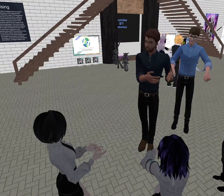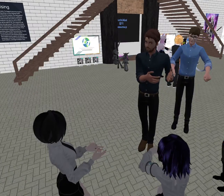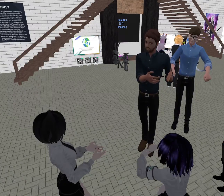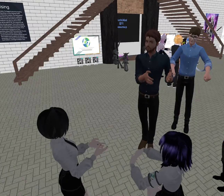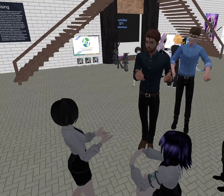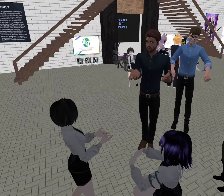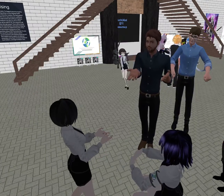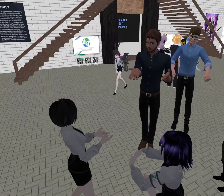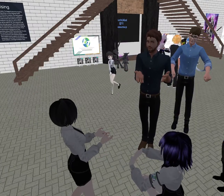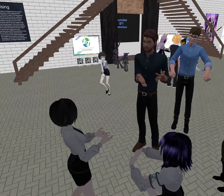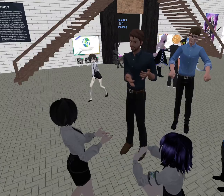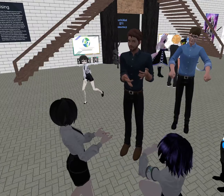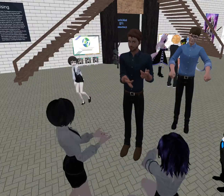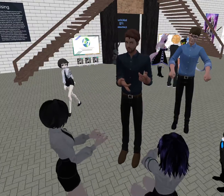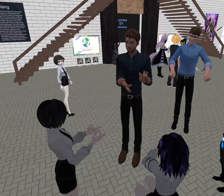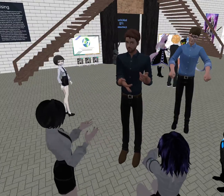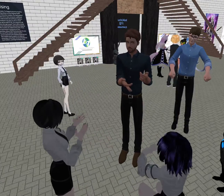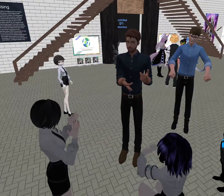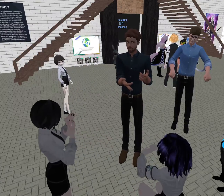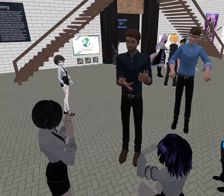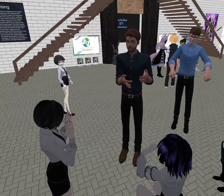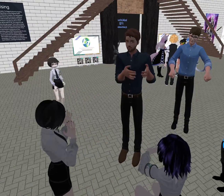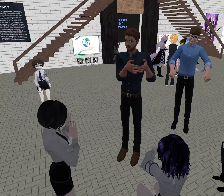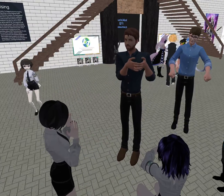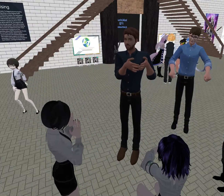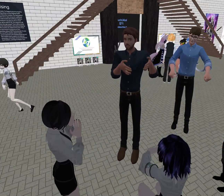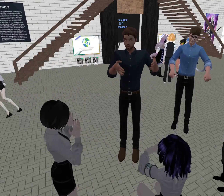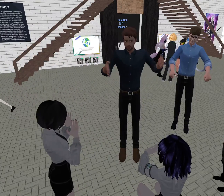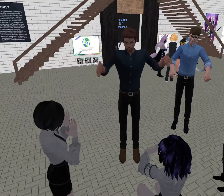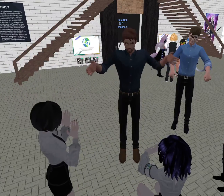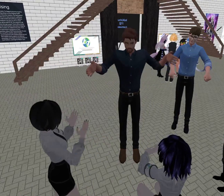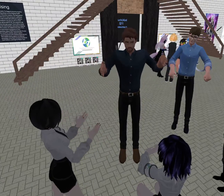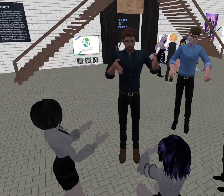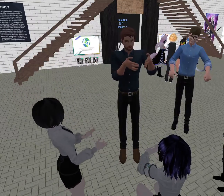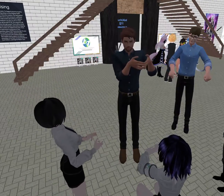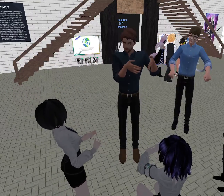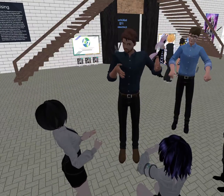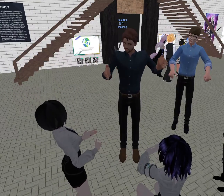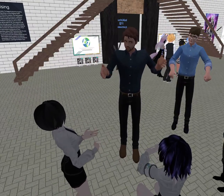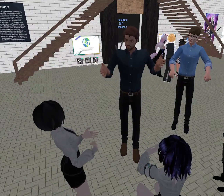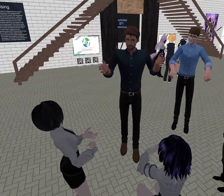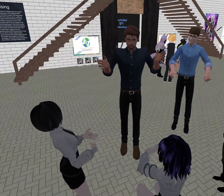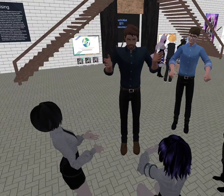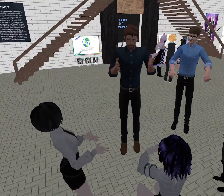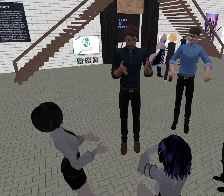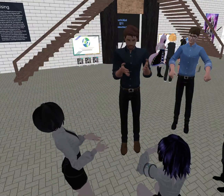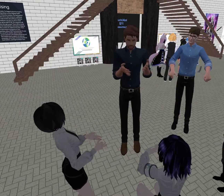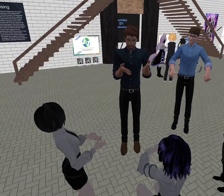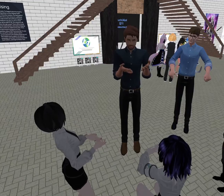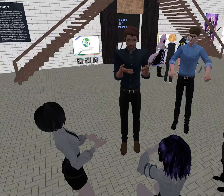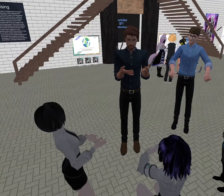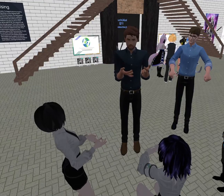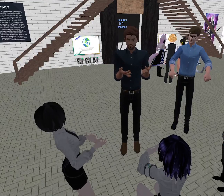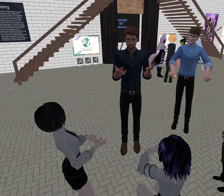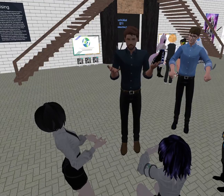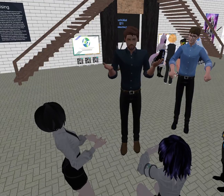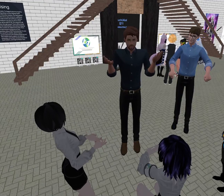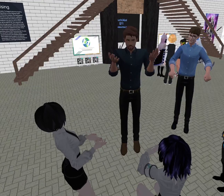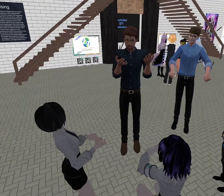franca. Yeah. It's not a fully developed language with a full vocabulary, but it has enough there where people